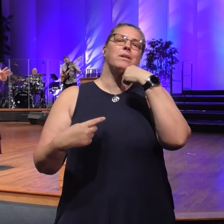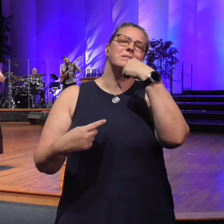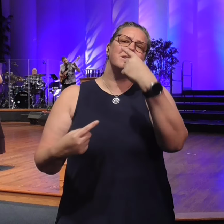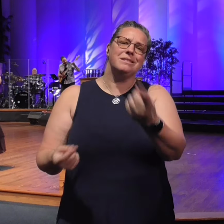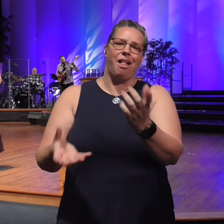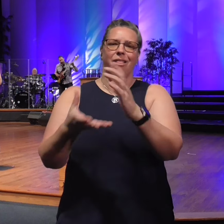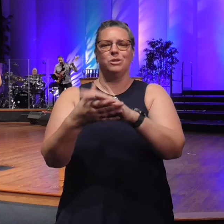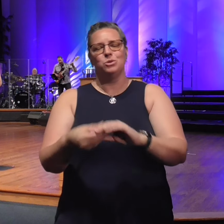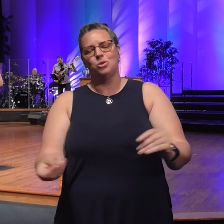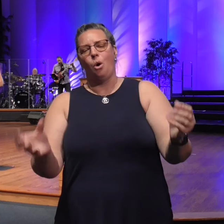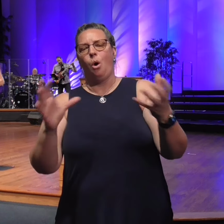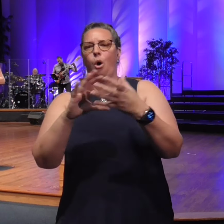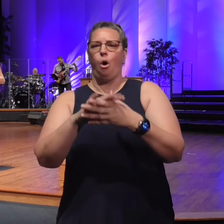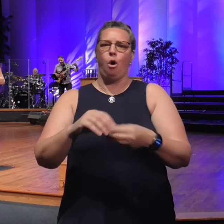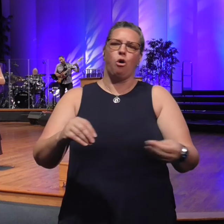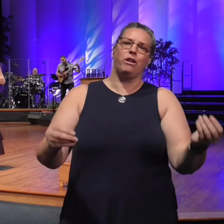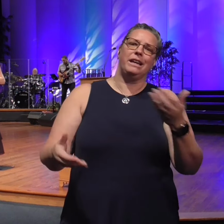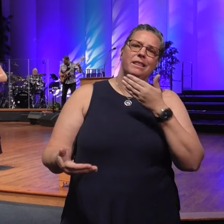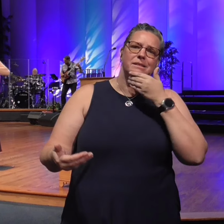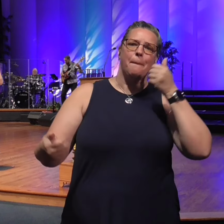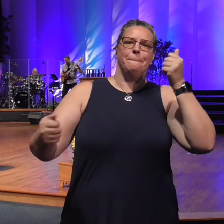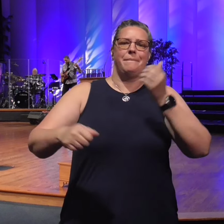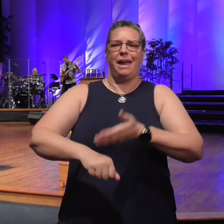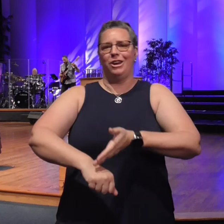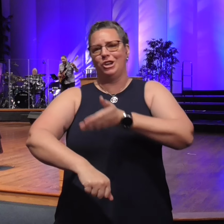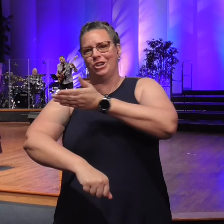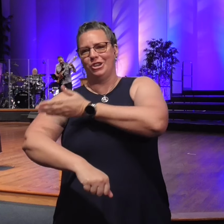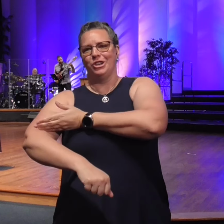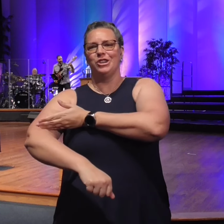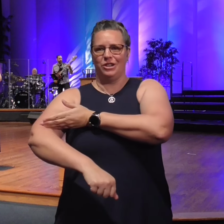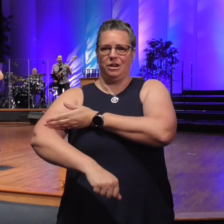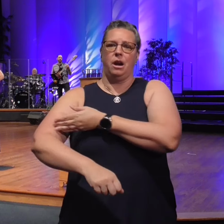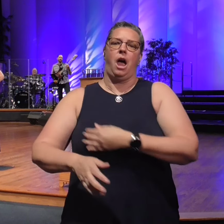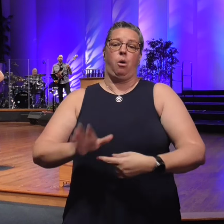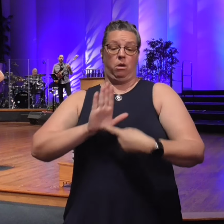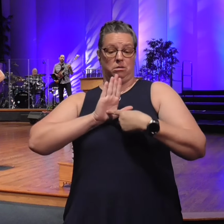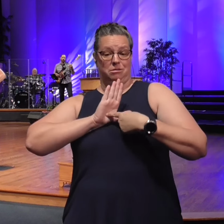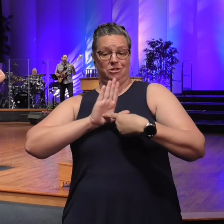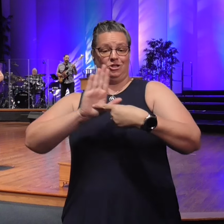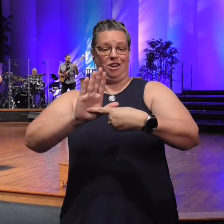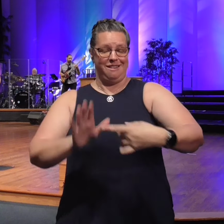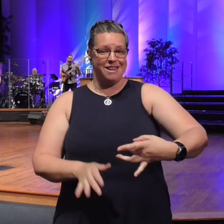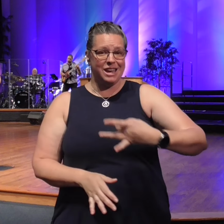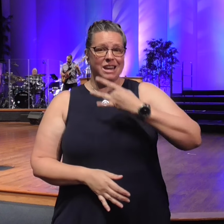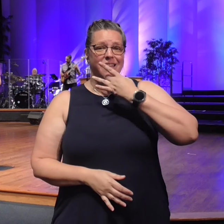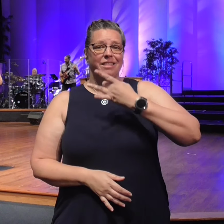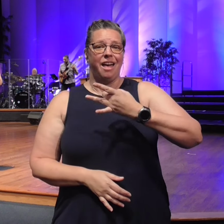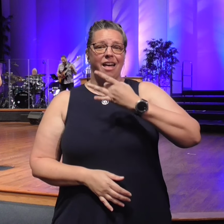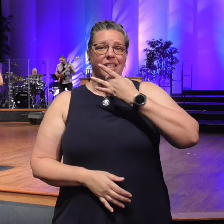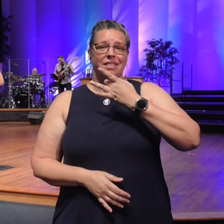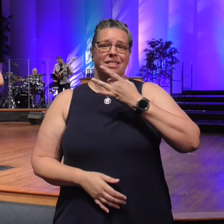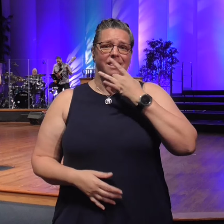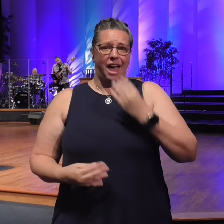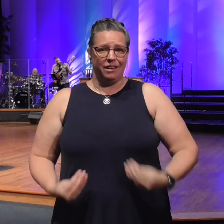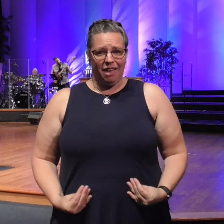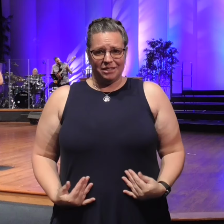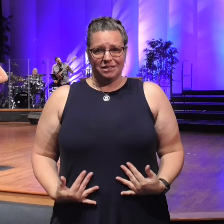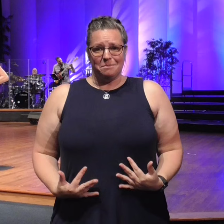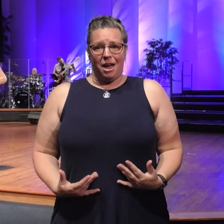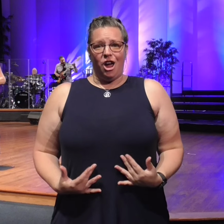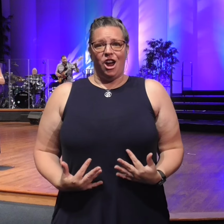better story. Oh, shine with the light that's burning